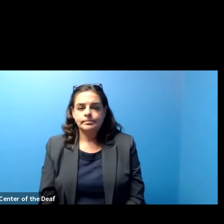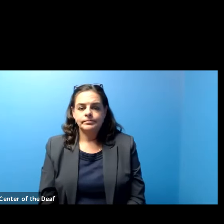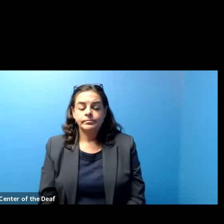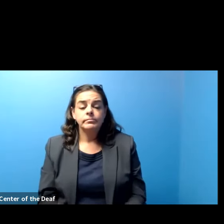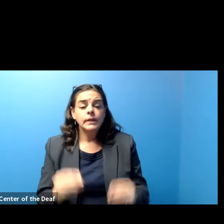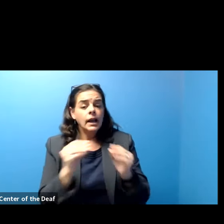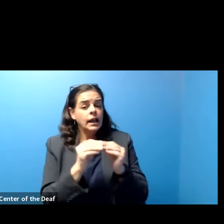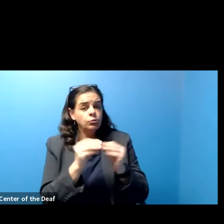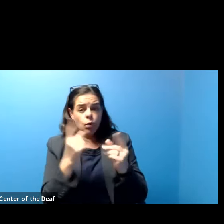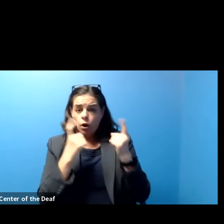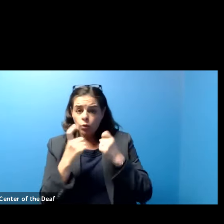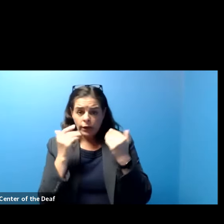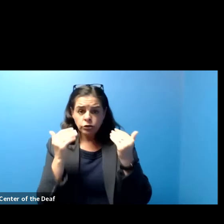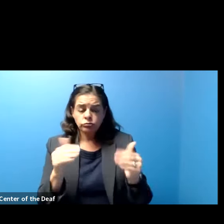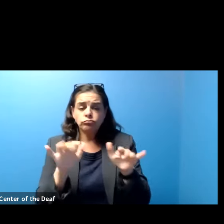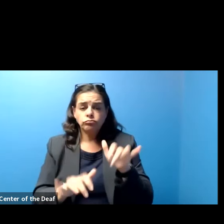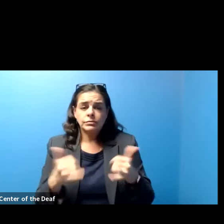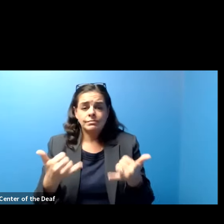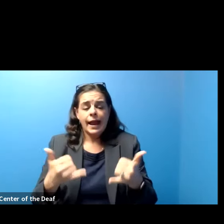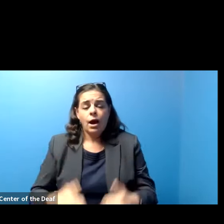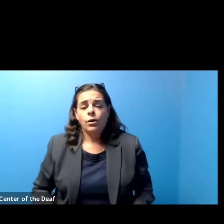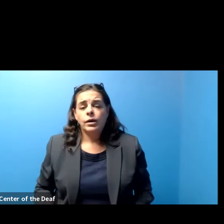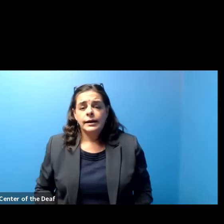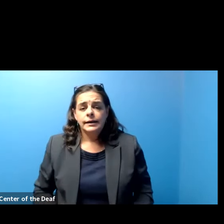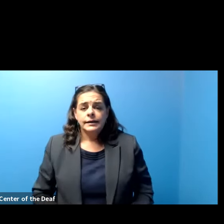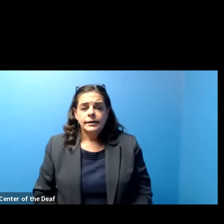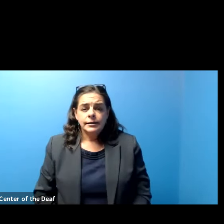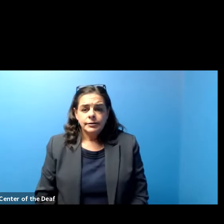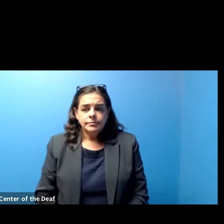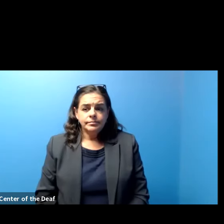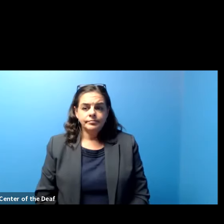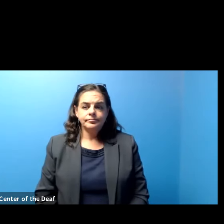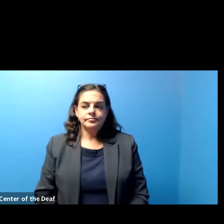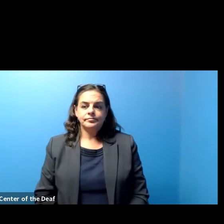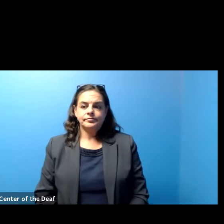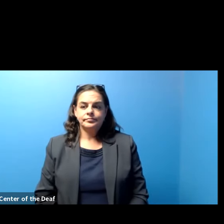Any other questions? Please go ahead and submit them.